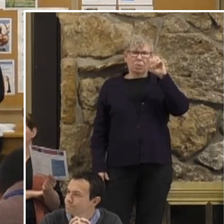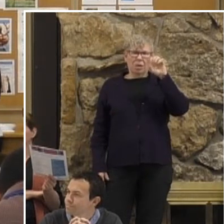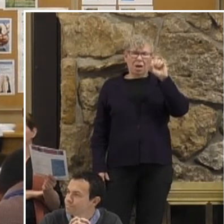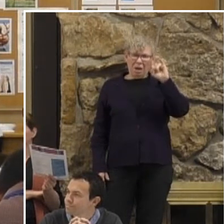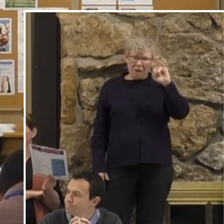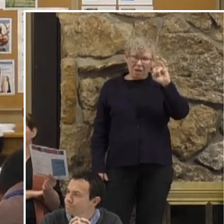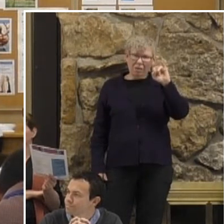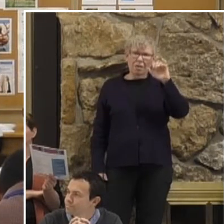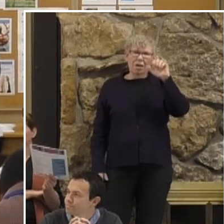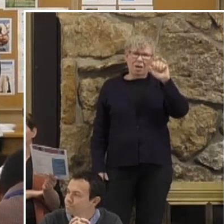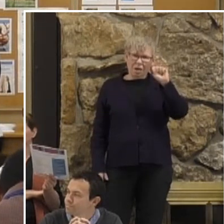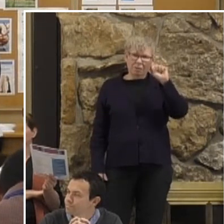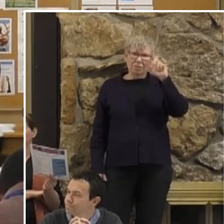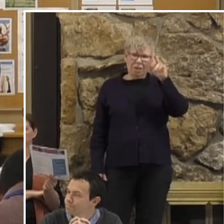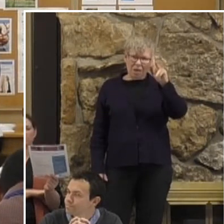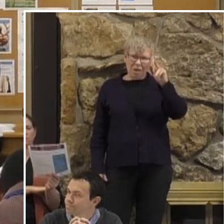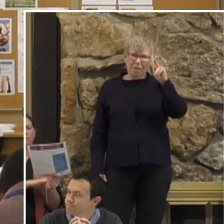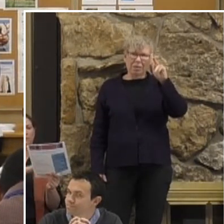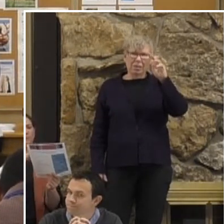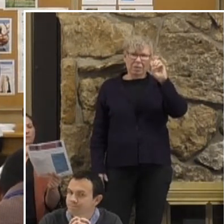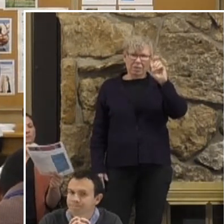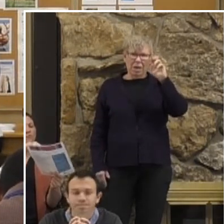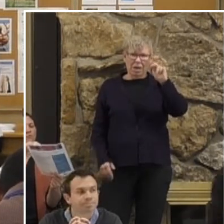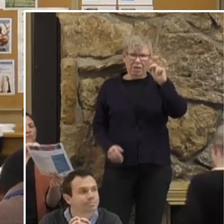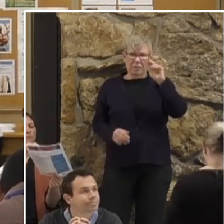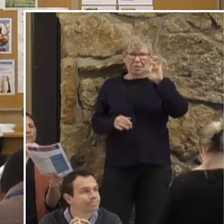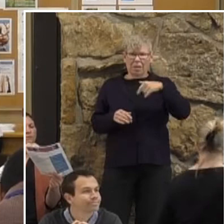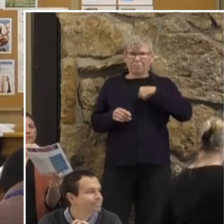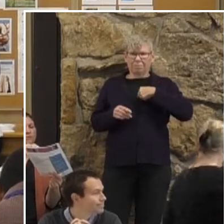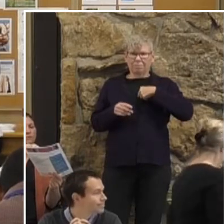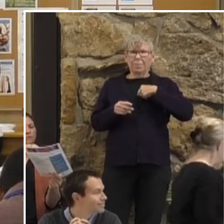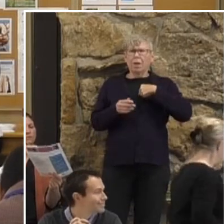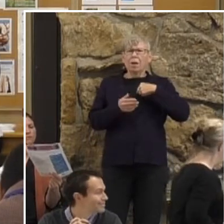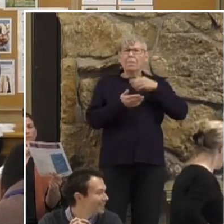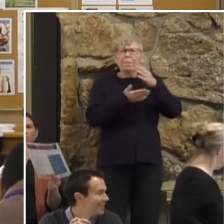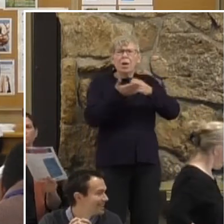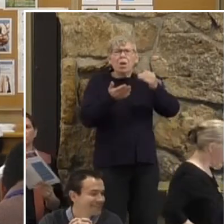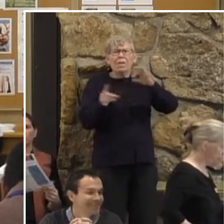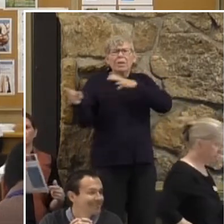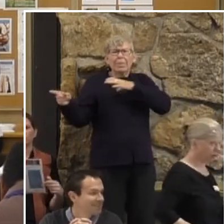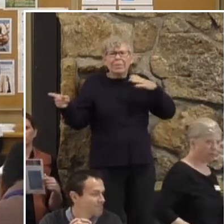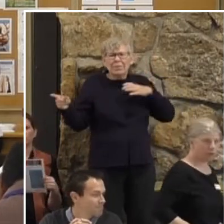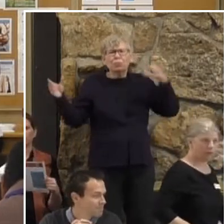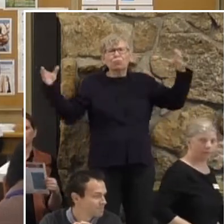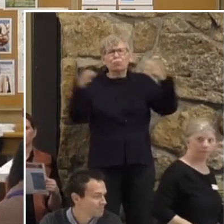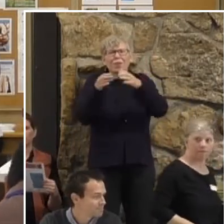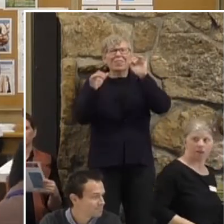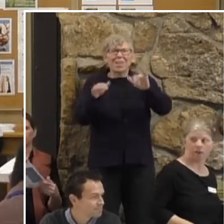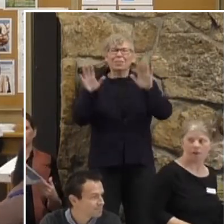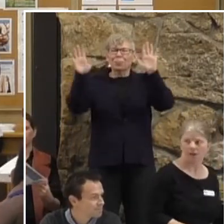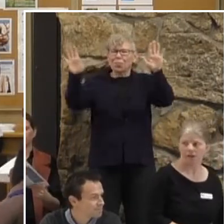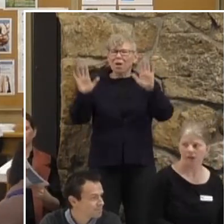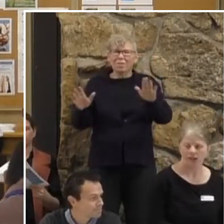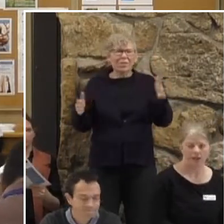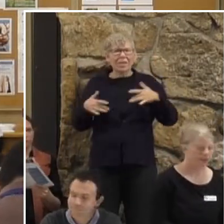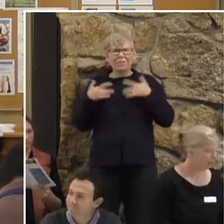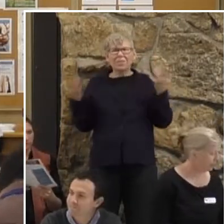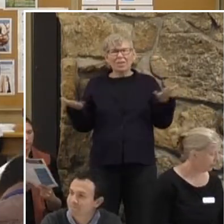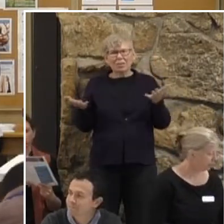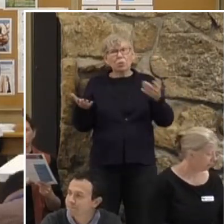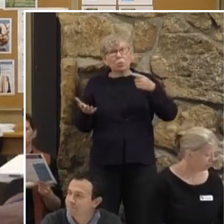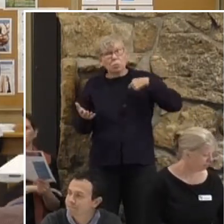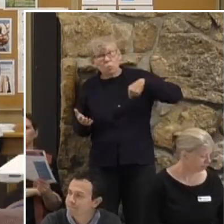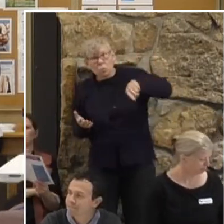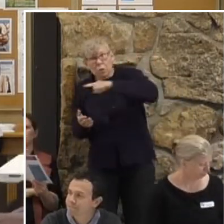this amazing group of people that put this event together. And they call themselves Bridging